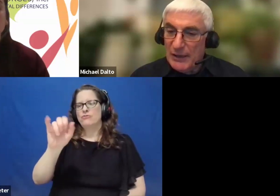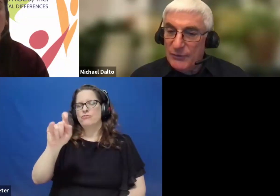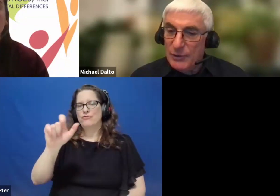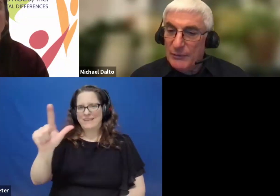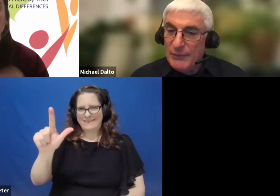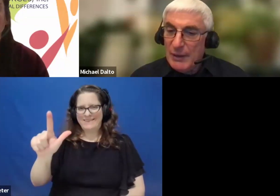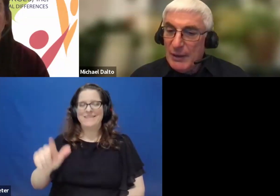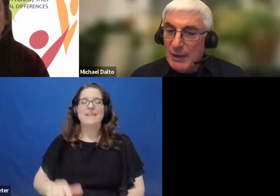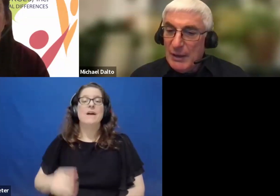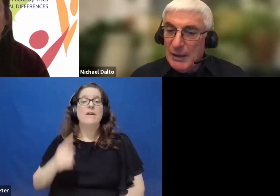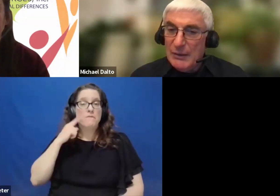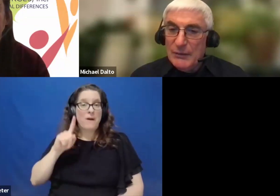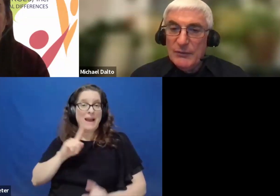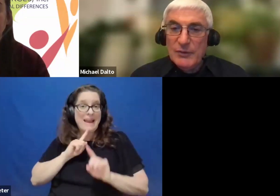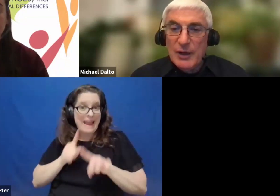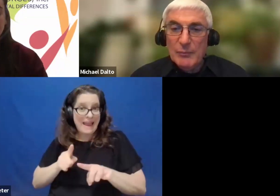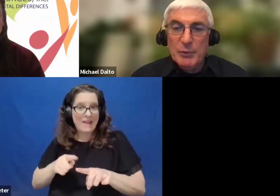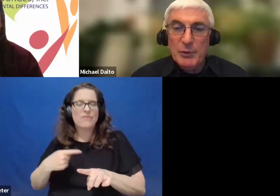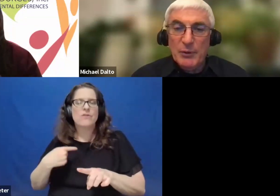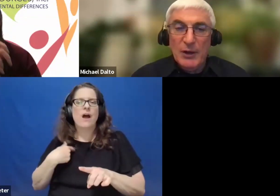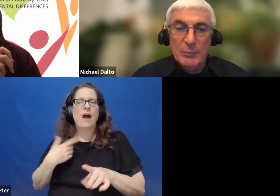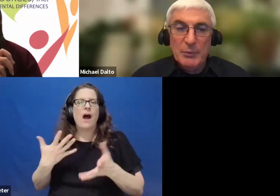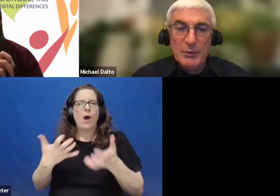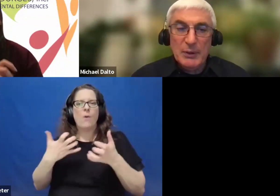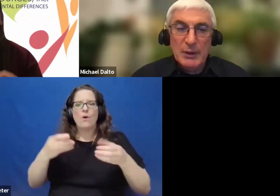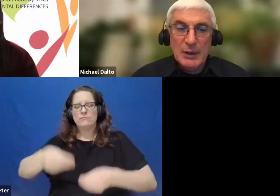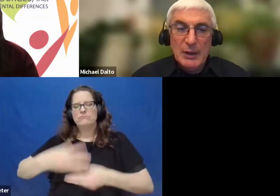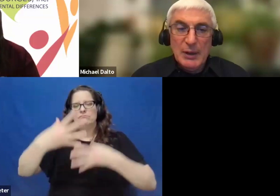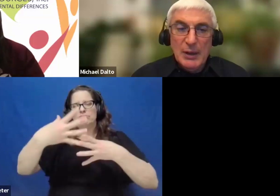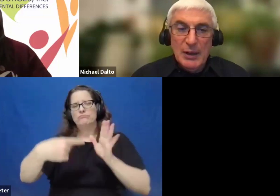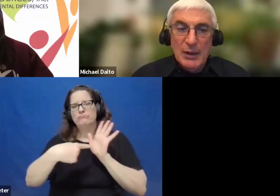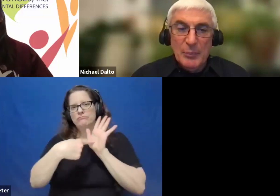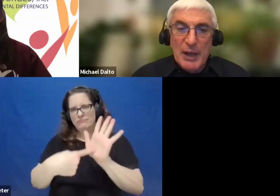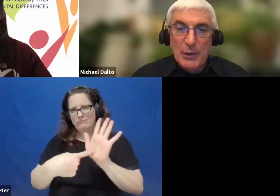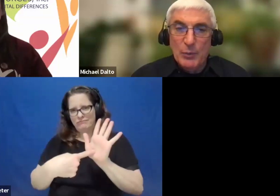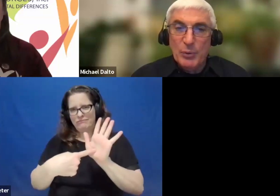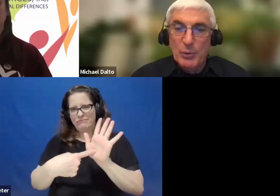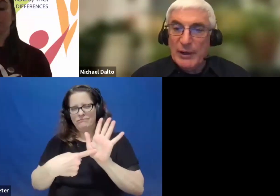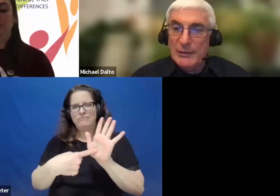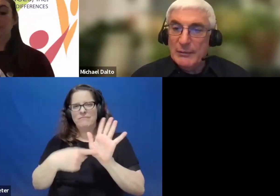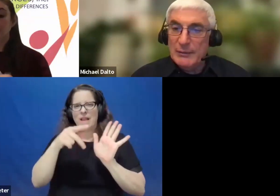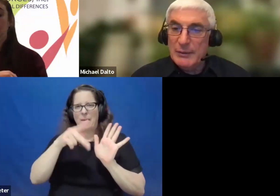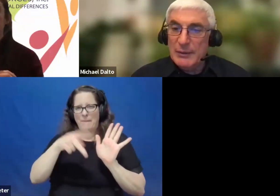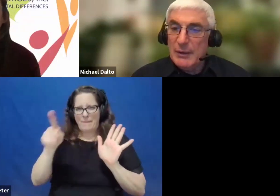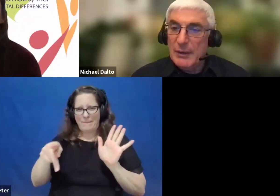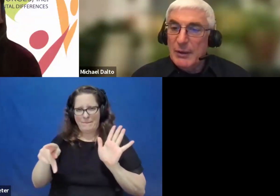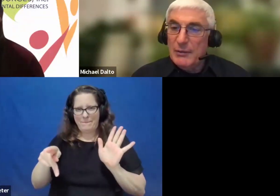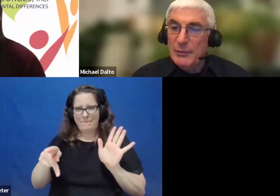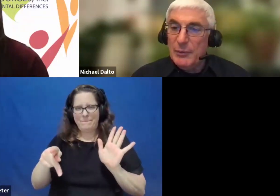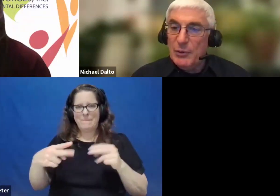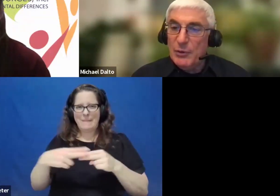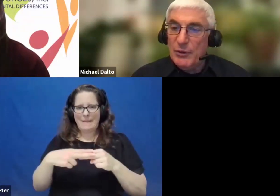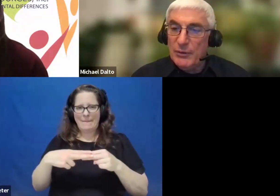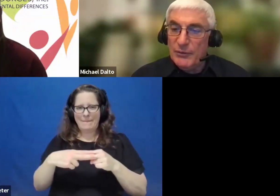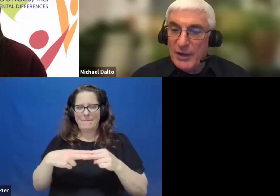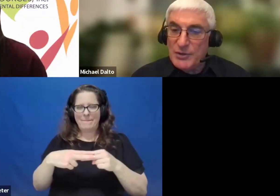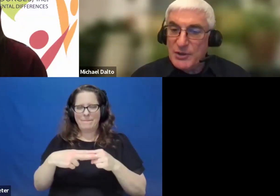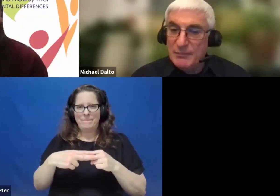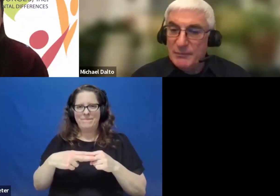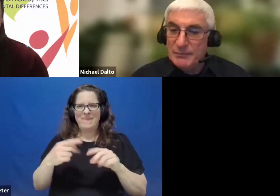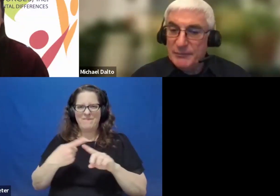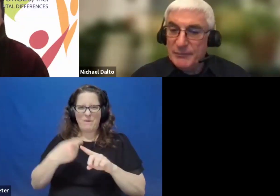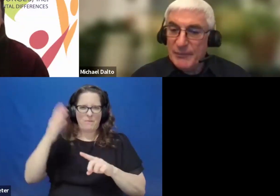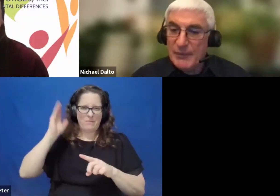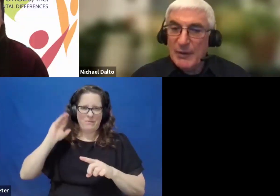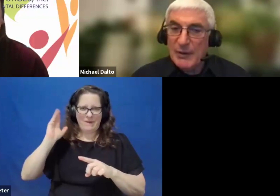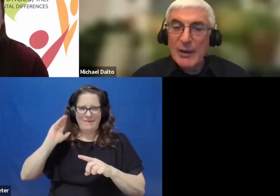to answer it is pull up a PowerPoint from an earlier session